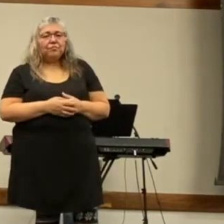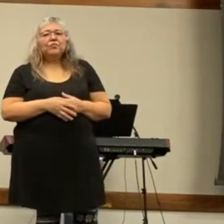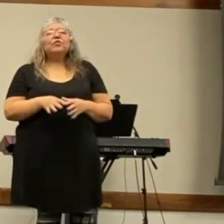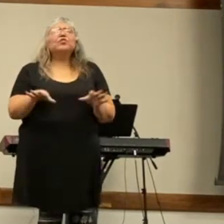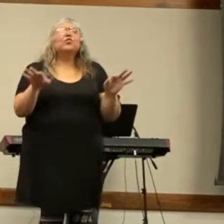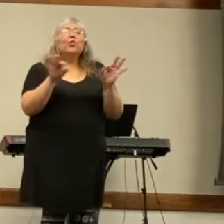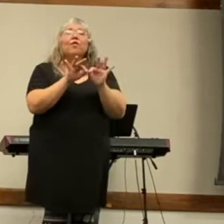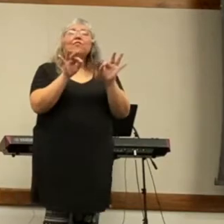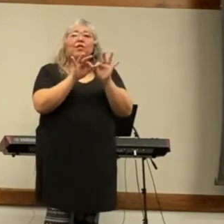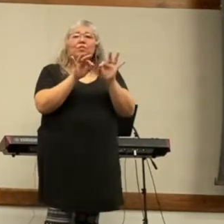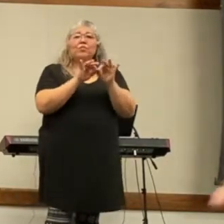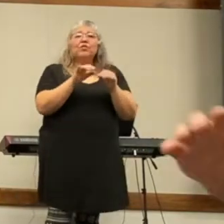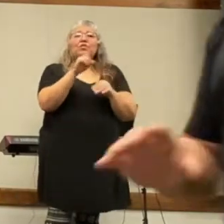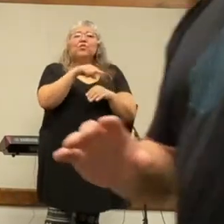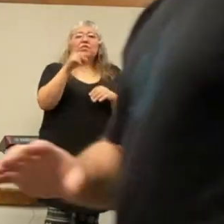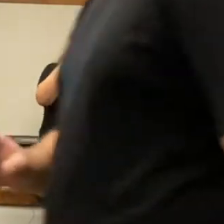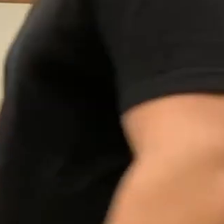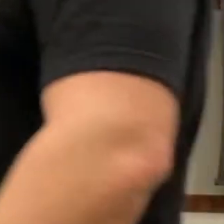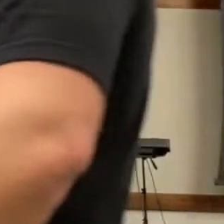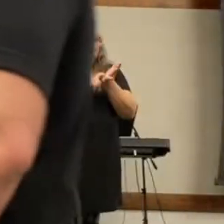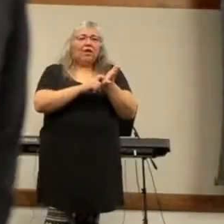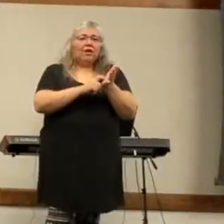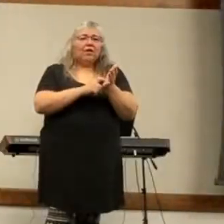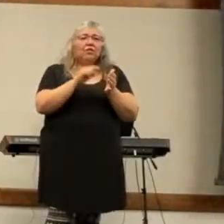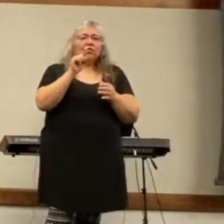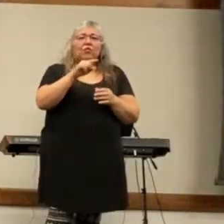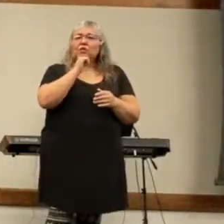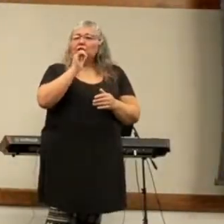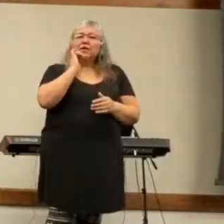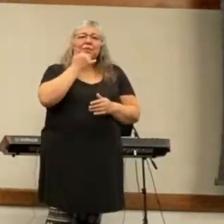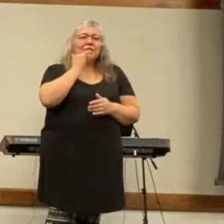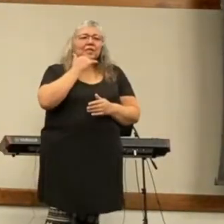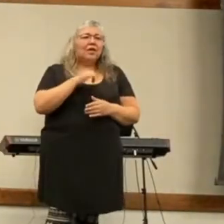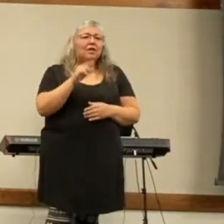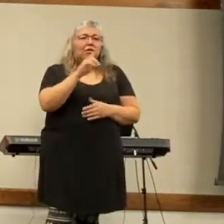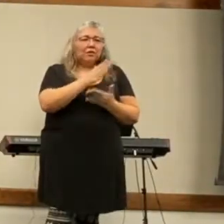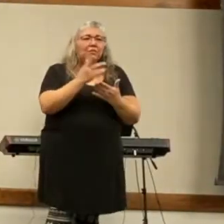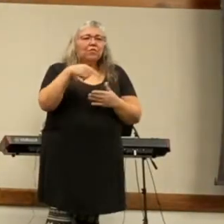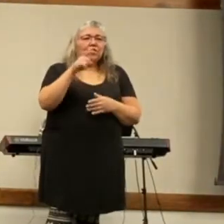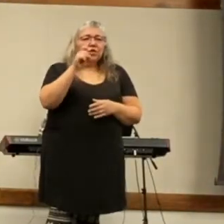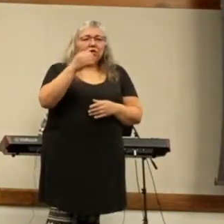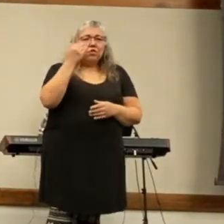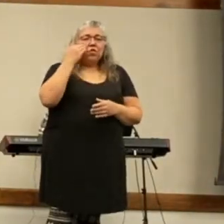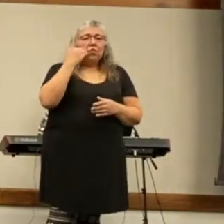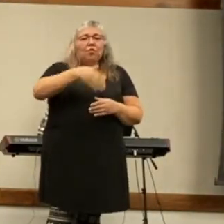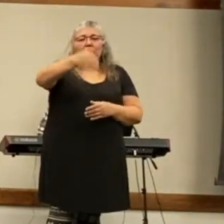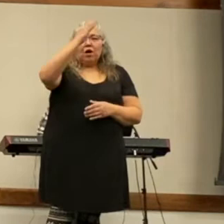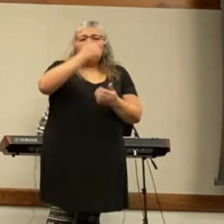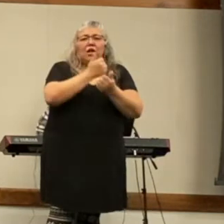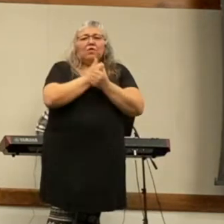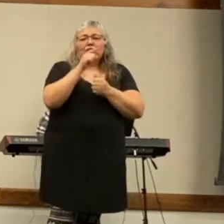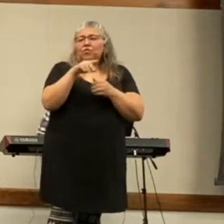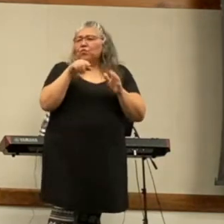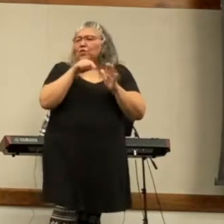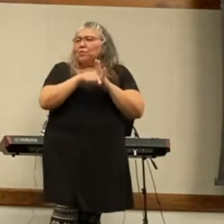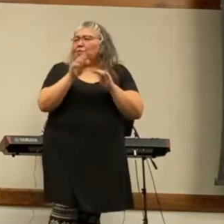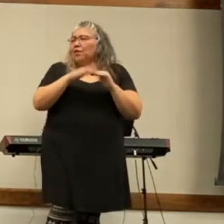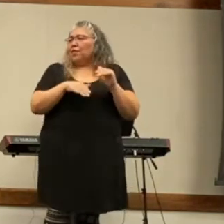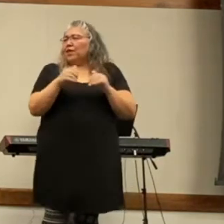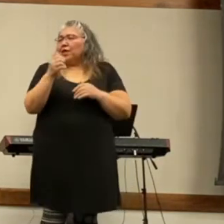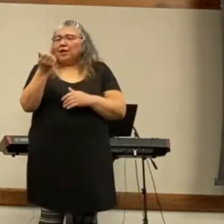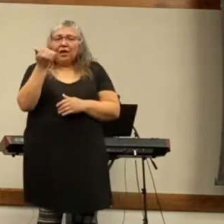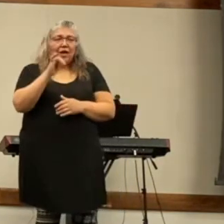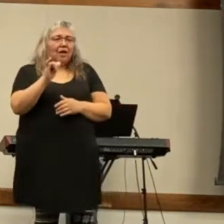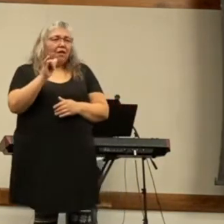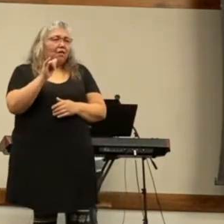valuable. Some of you need to realize that you are not a mistake. Some of you need to know that God loves you deeper than you ever could ever